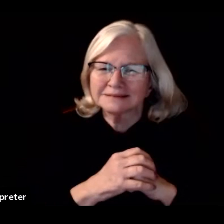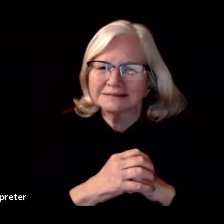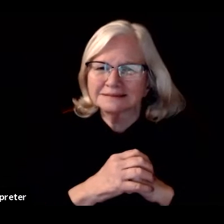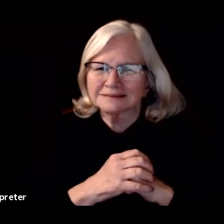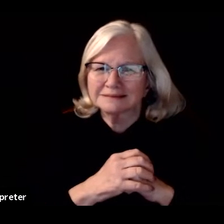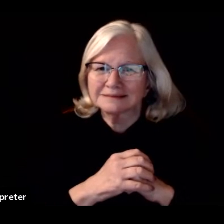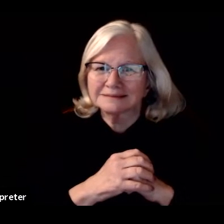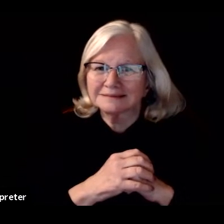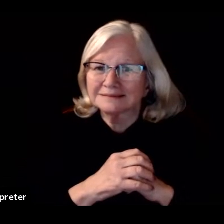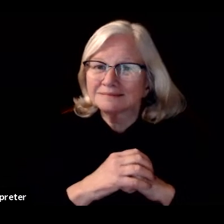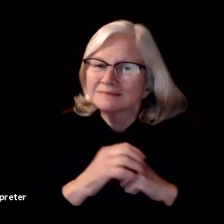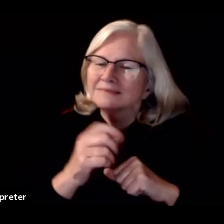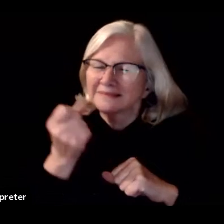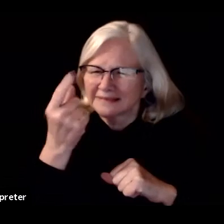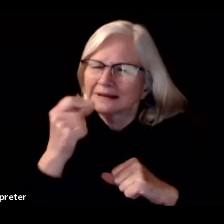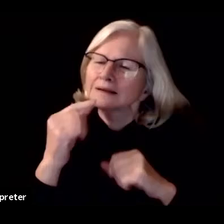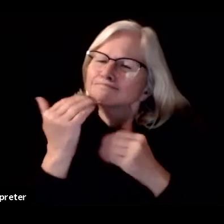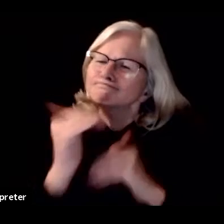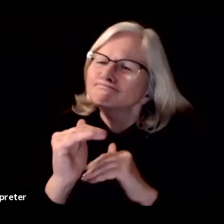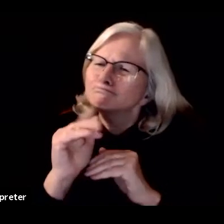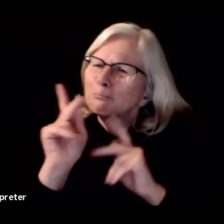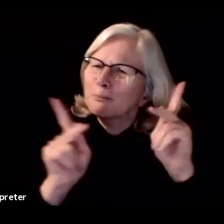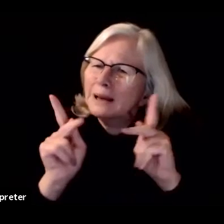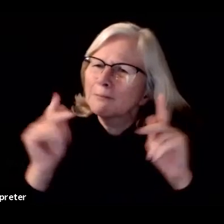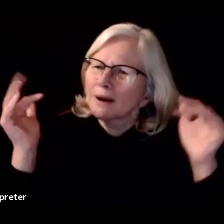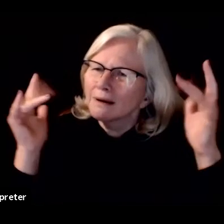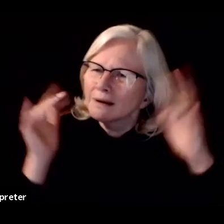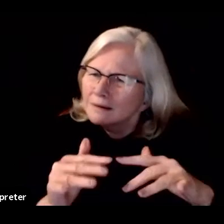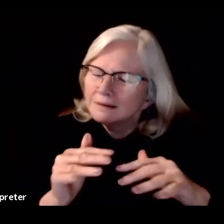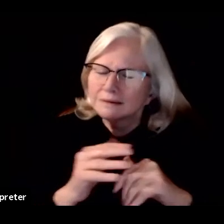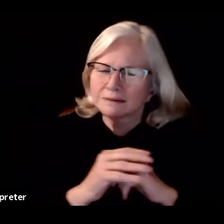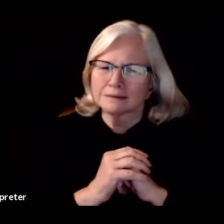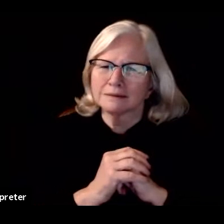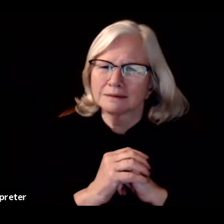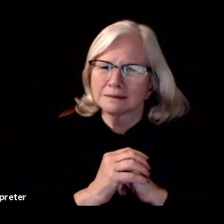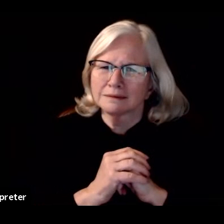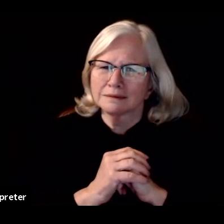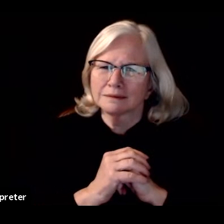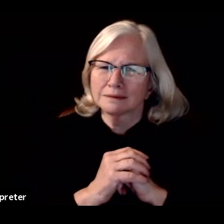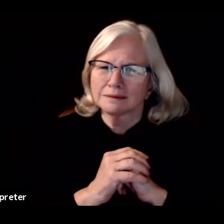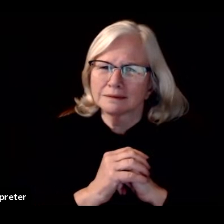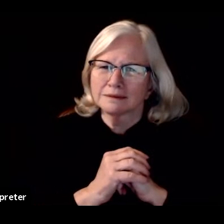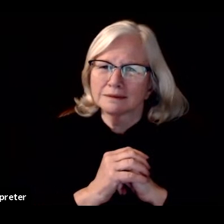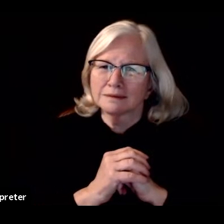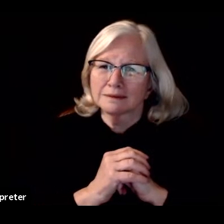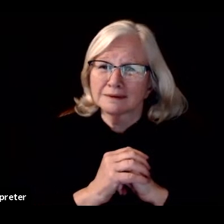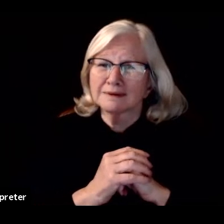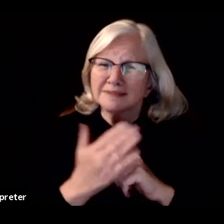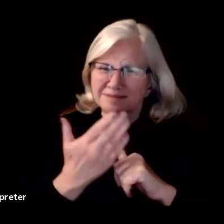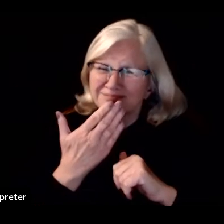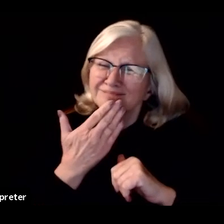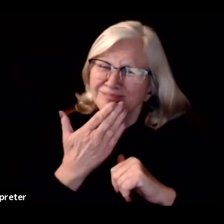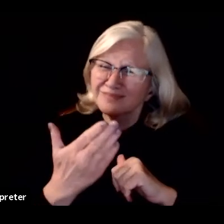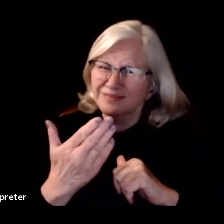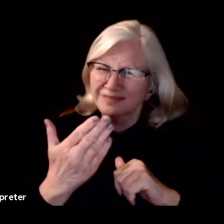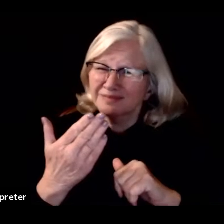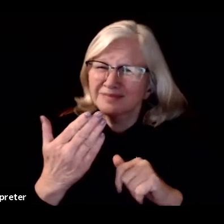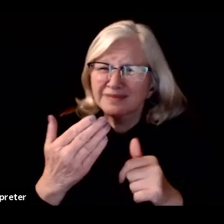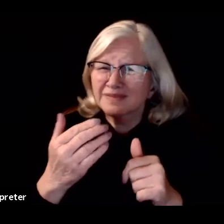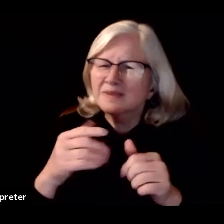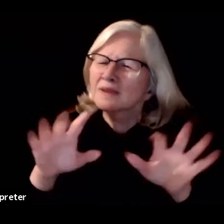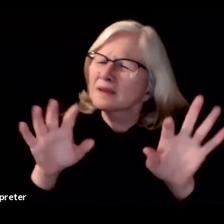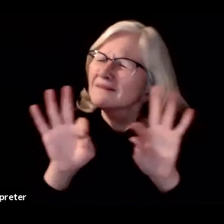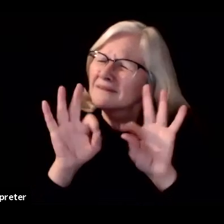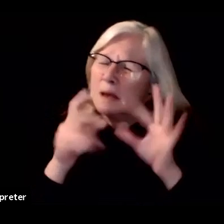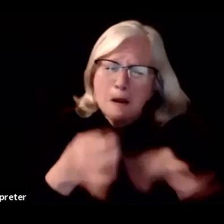family, and to be honest about whether you have some mild symptoms that you're concerned about, or that you recently spent